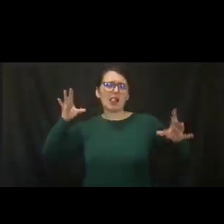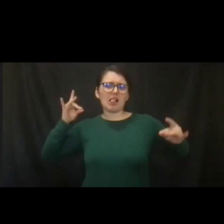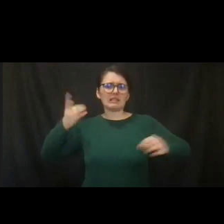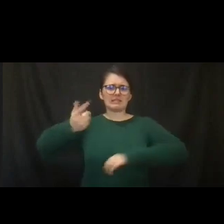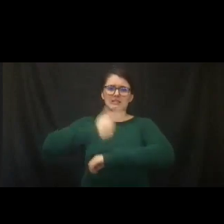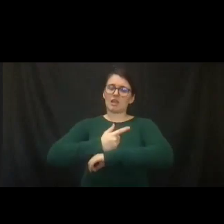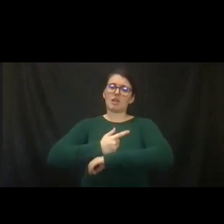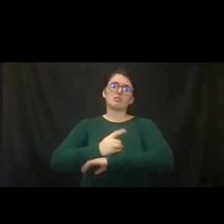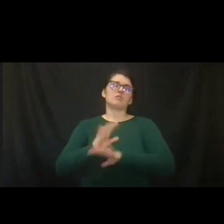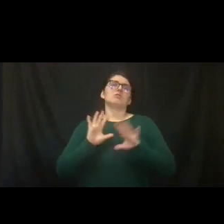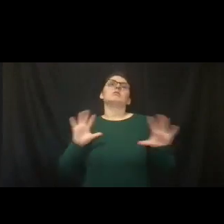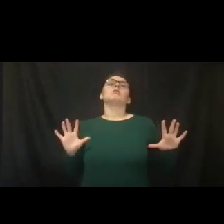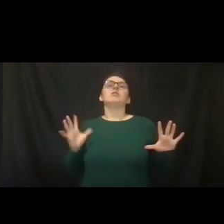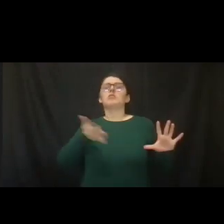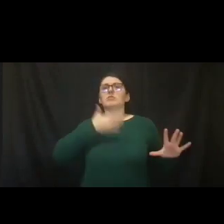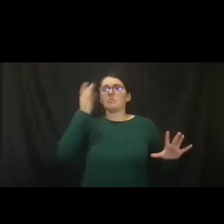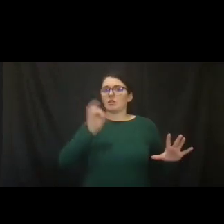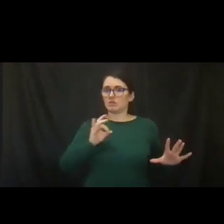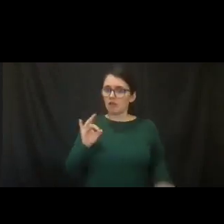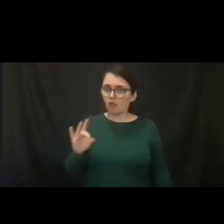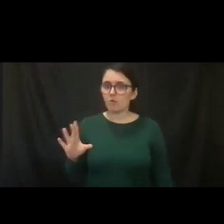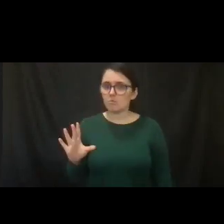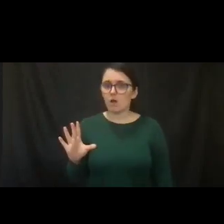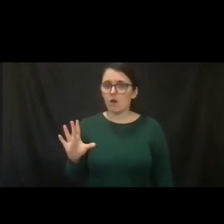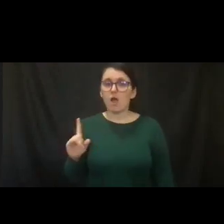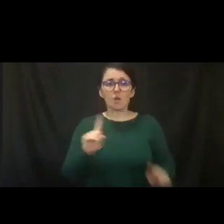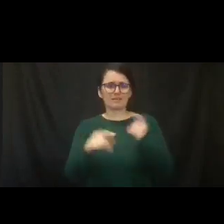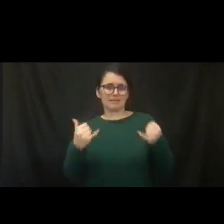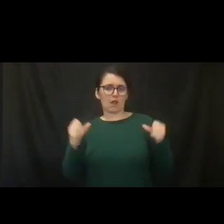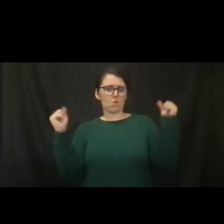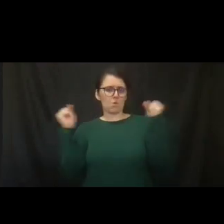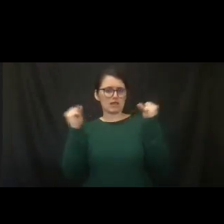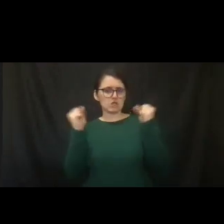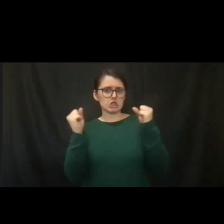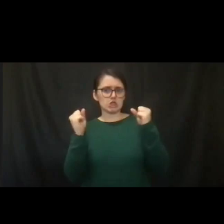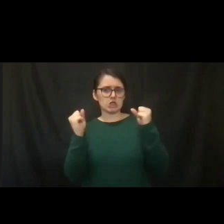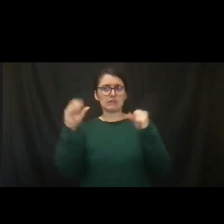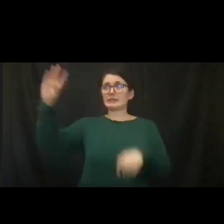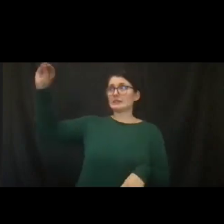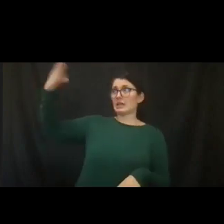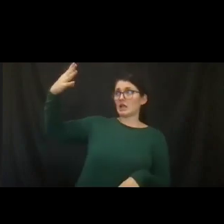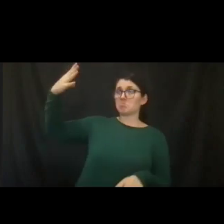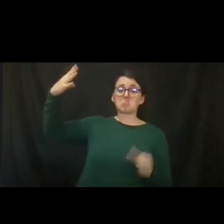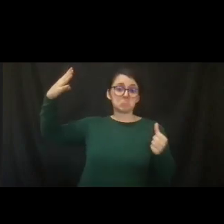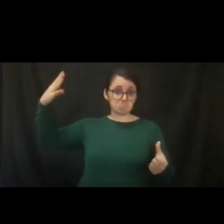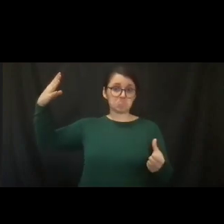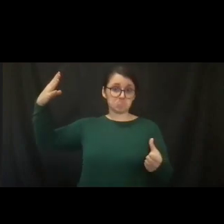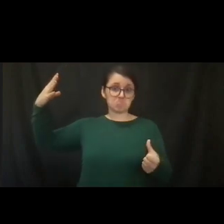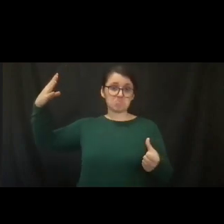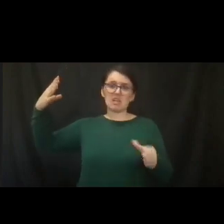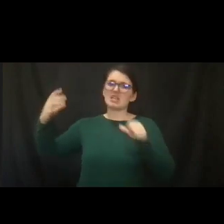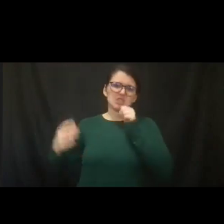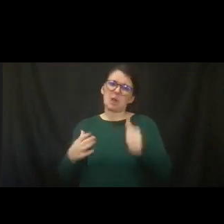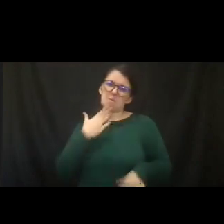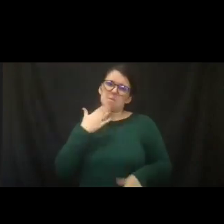be when it's the stinkiest. So because it's still winter time, even though it's sun is out, it's lovely. It's not that